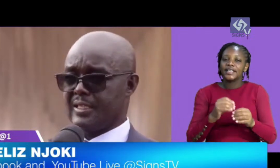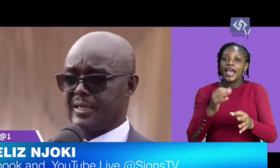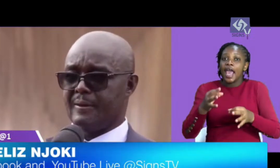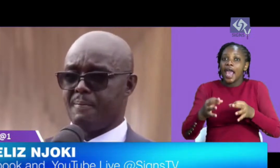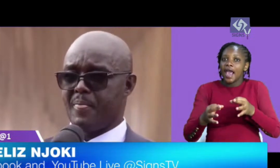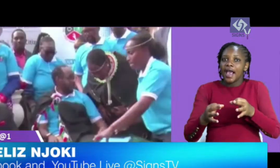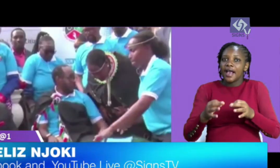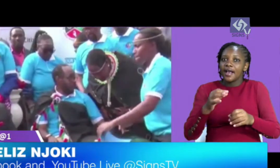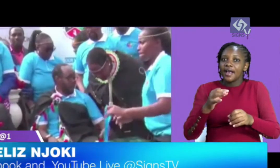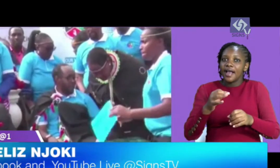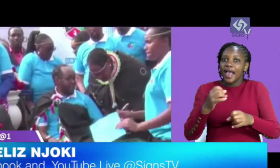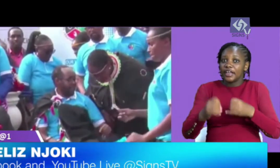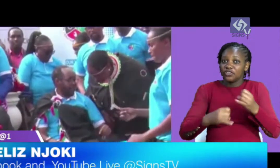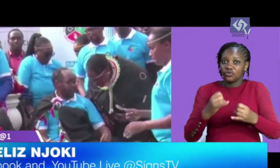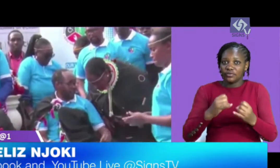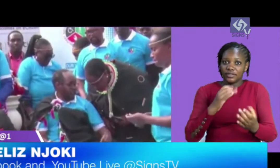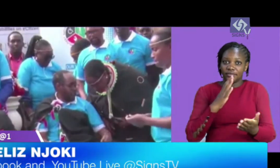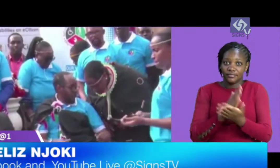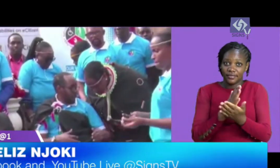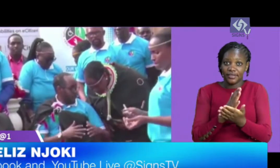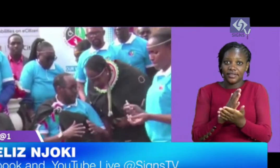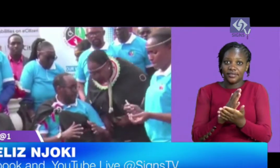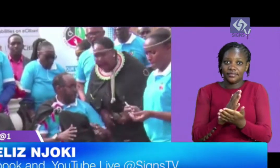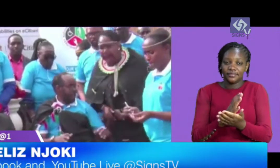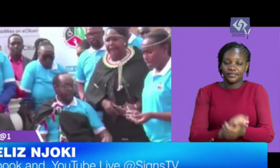vile ingetakikana.